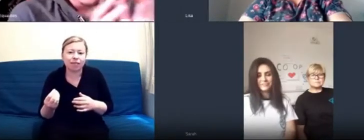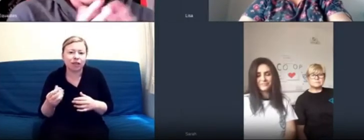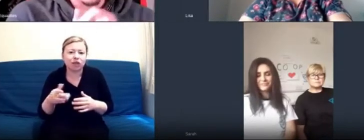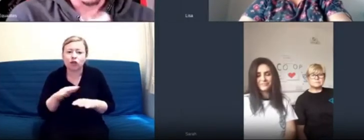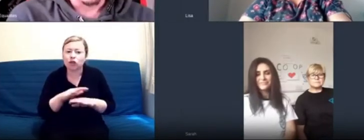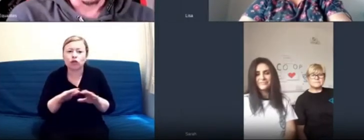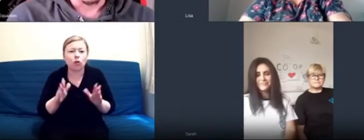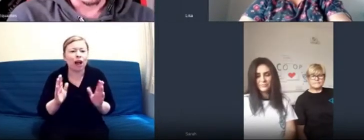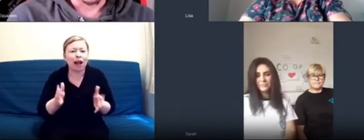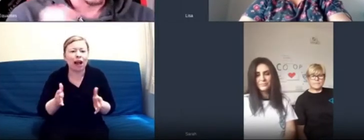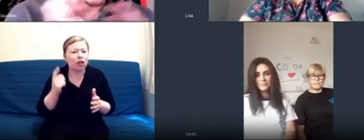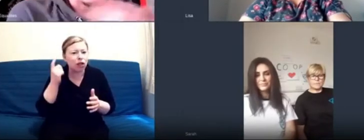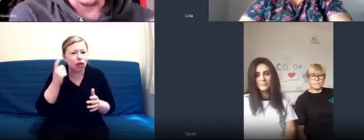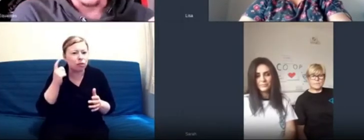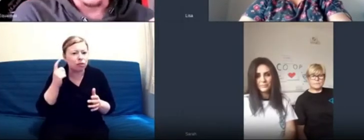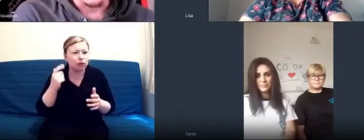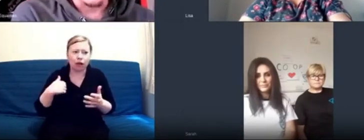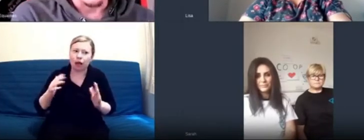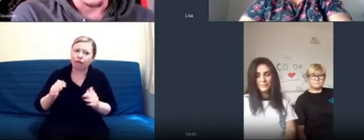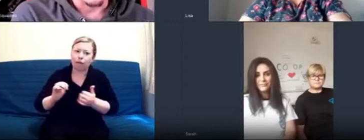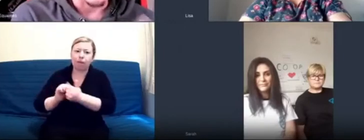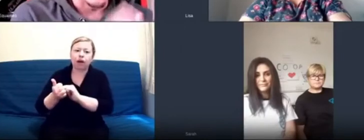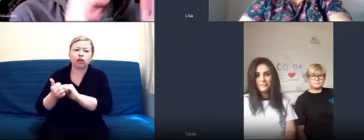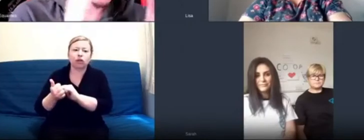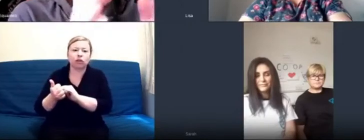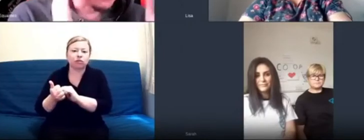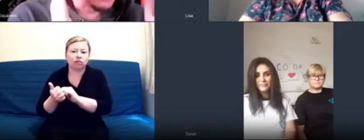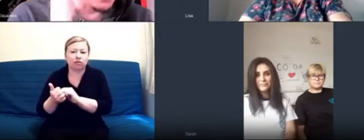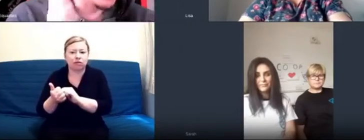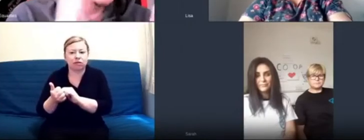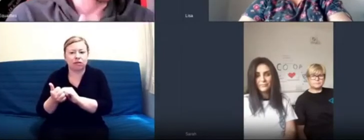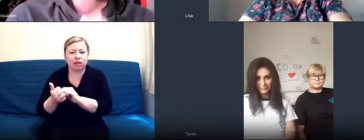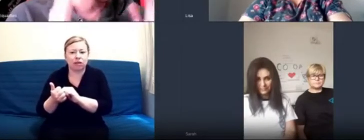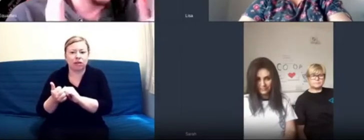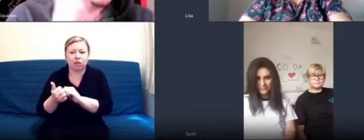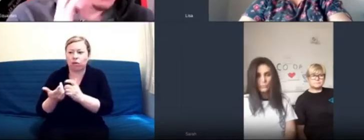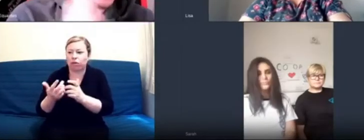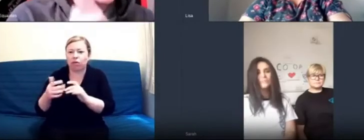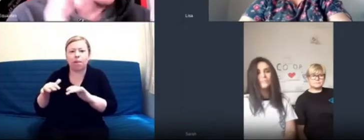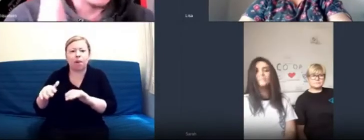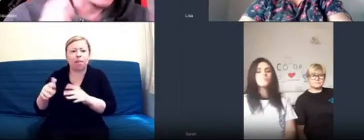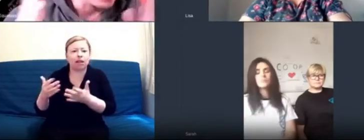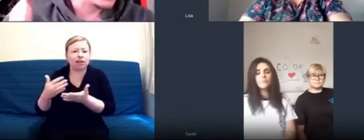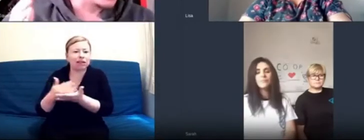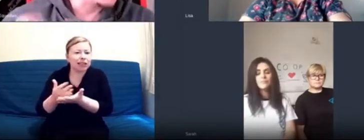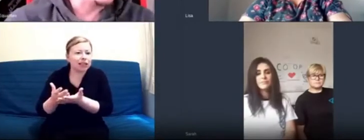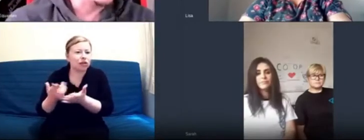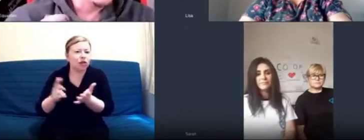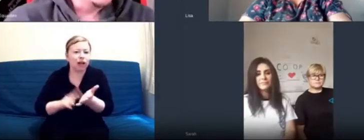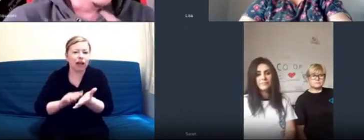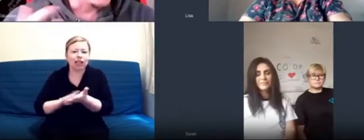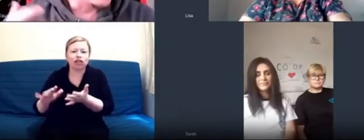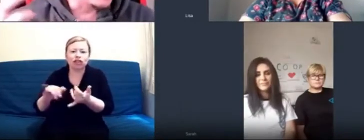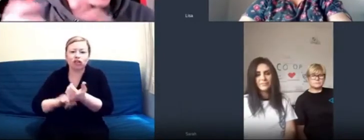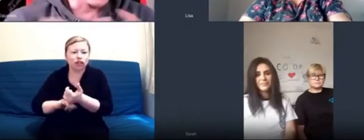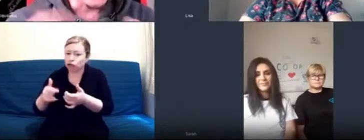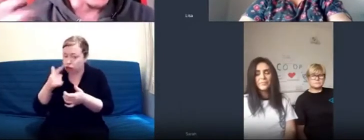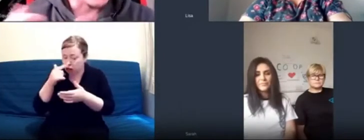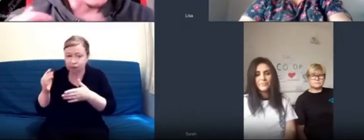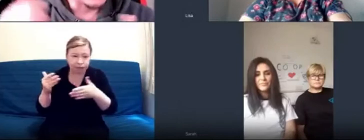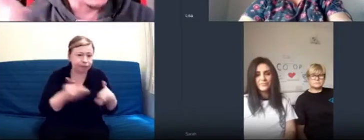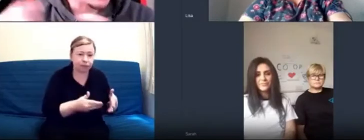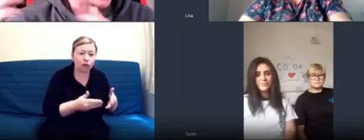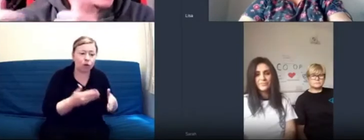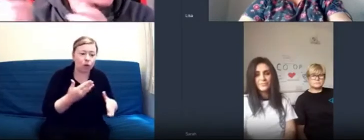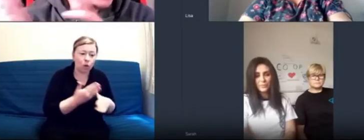about like partnerships with things like public sector, NHS, Fife Council, whatsoever. You can always